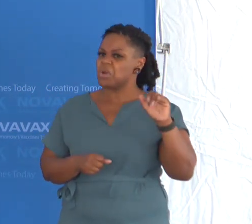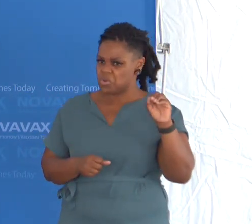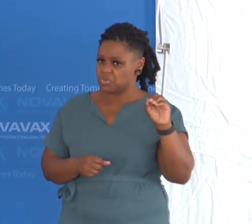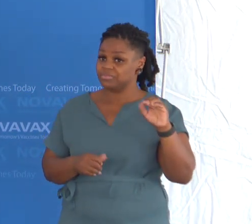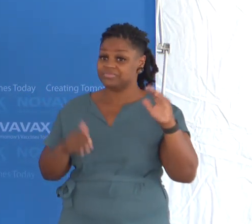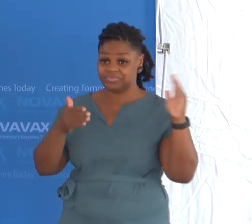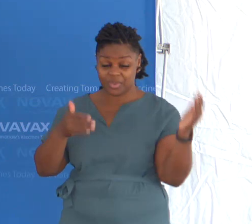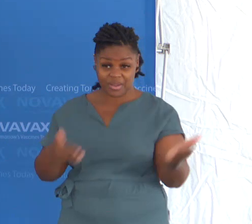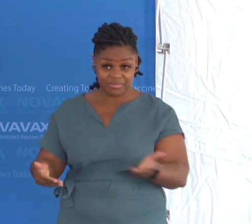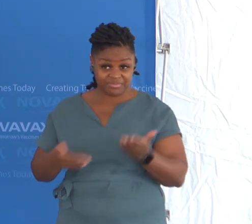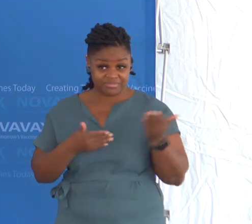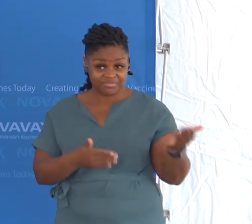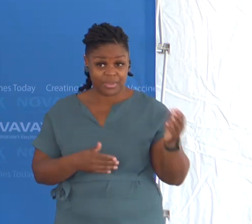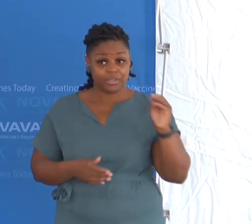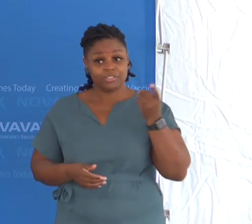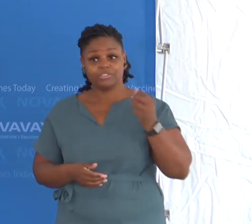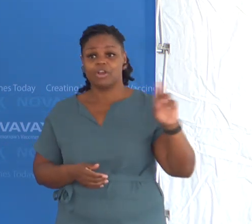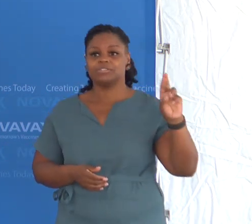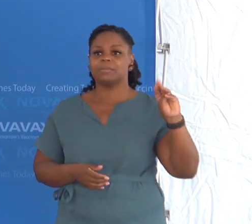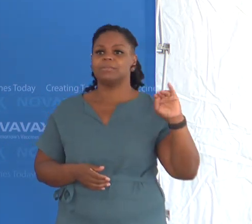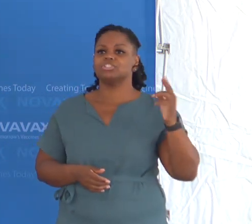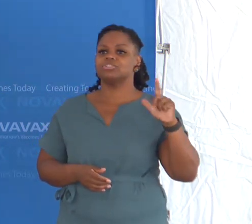Heath.